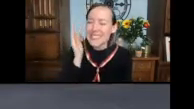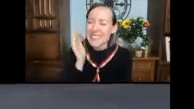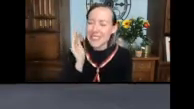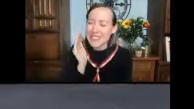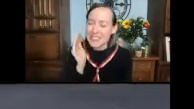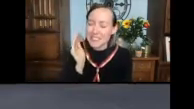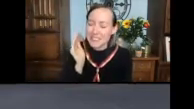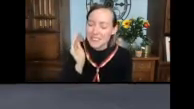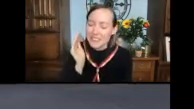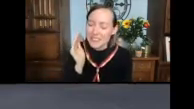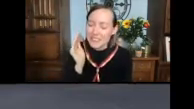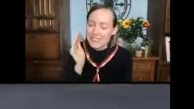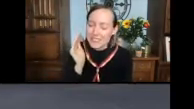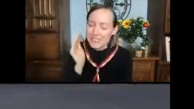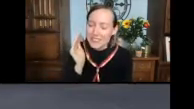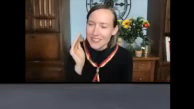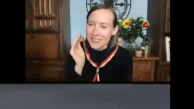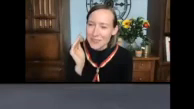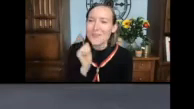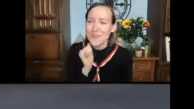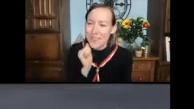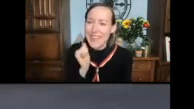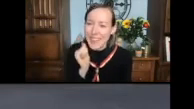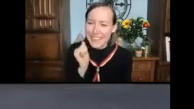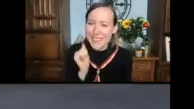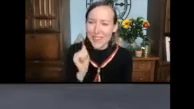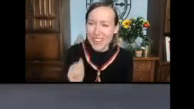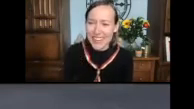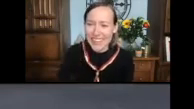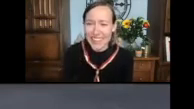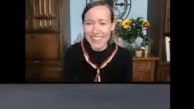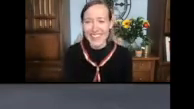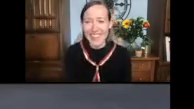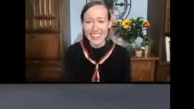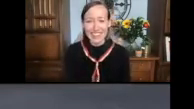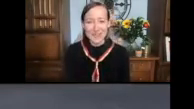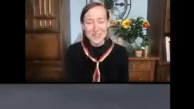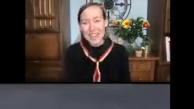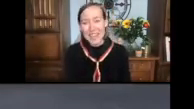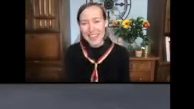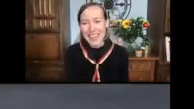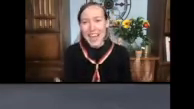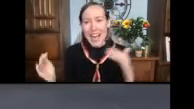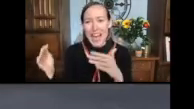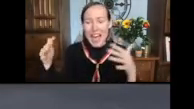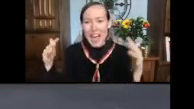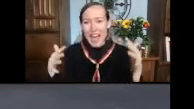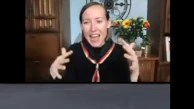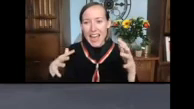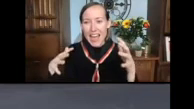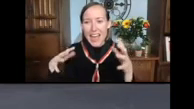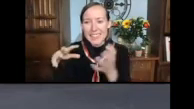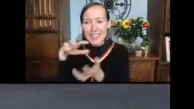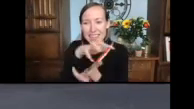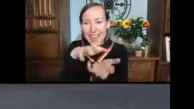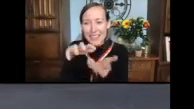it's here. Maybe that can be homework for everybody. Yeah, sorry. Now we've already got some homework.